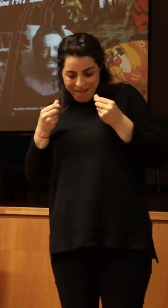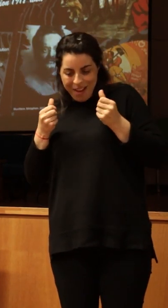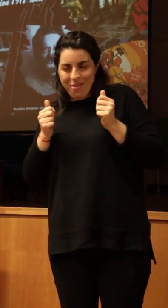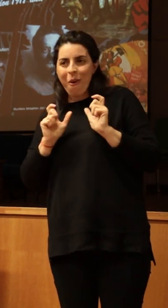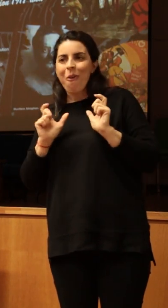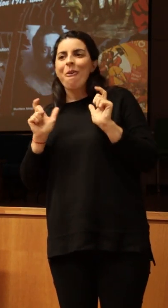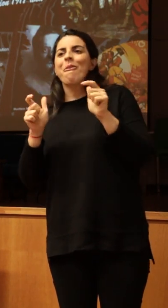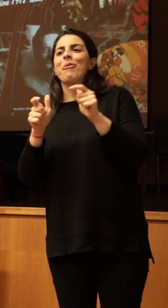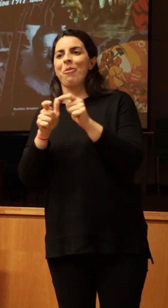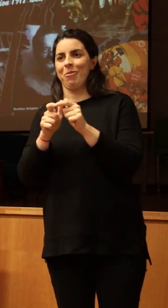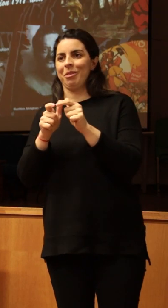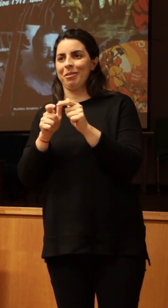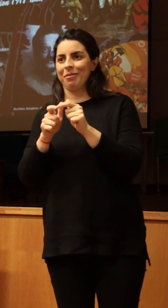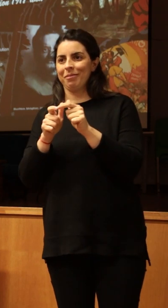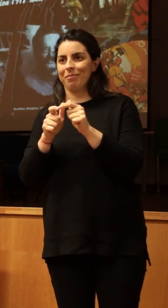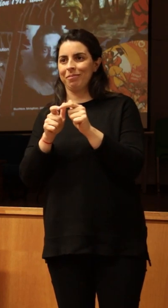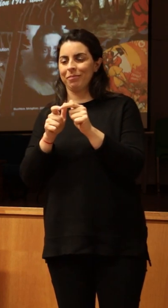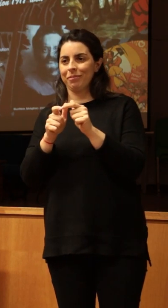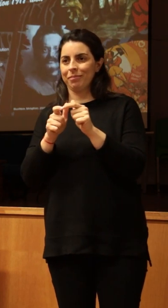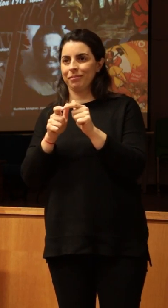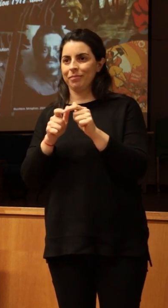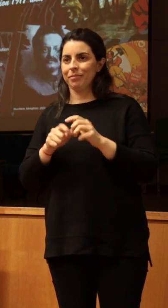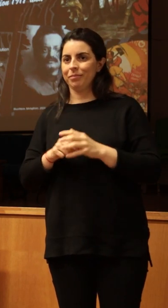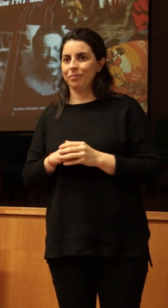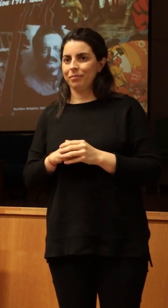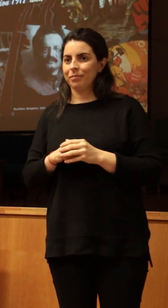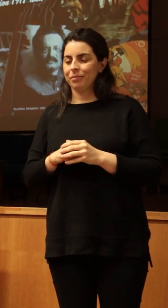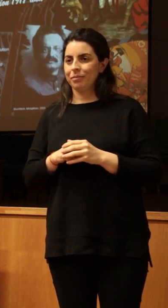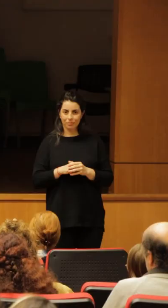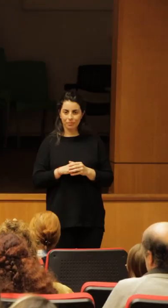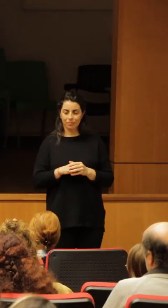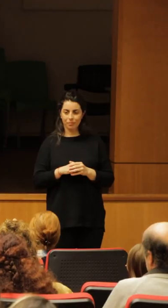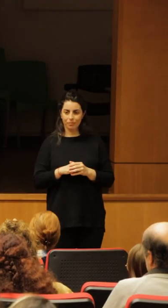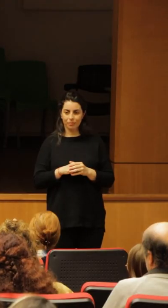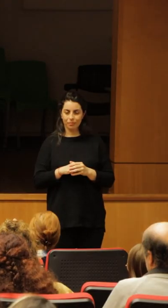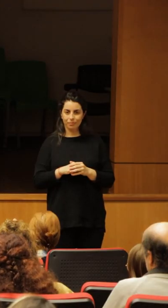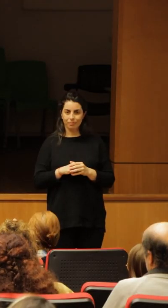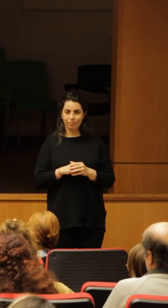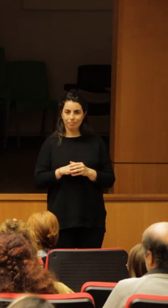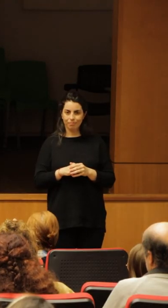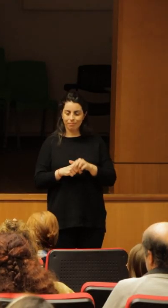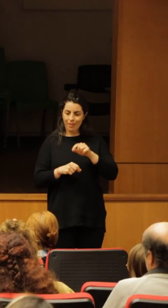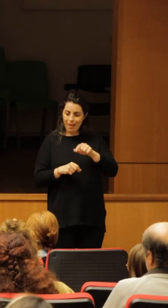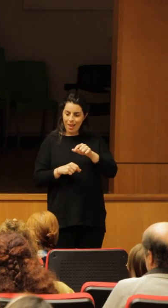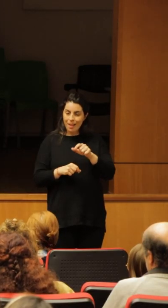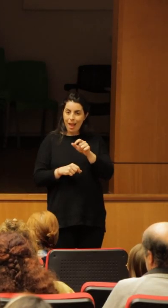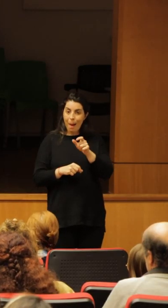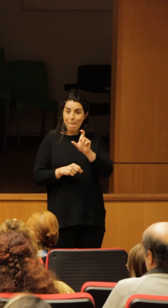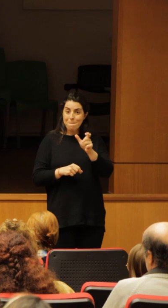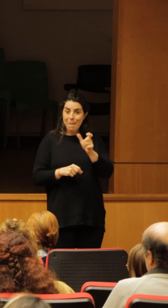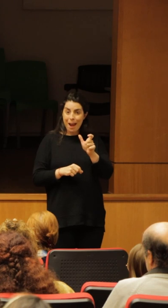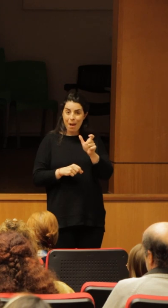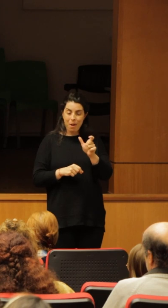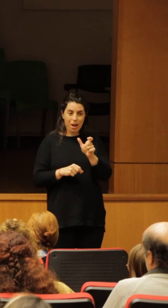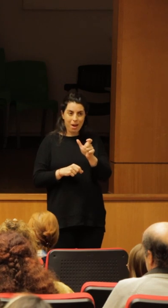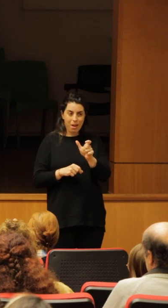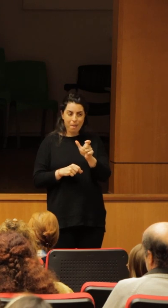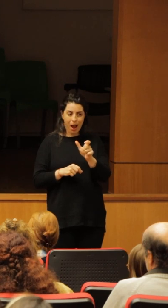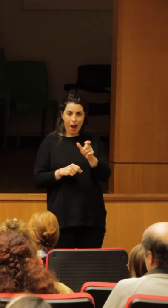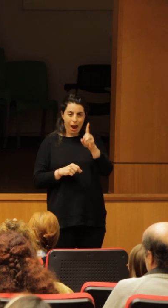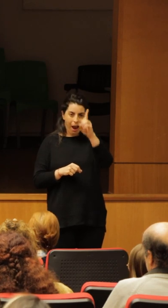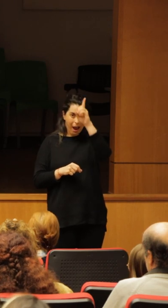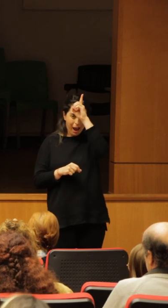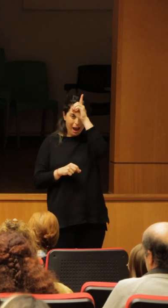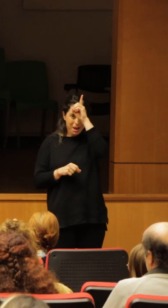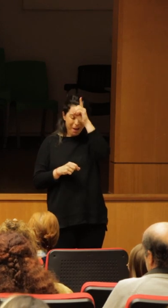comunidad. Yeah. So Gemeinschaftsgefühl is a German word. Este término alemán que significa sentimiento de